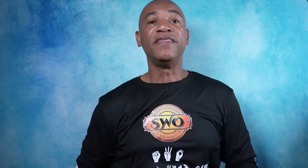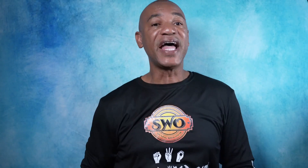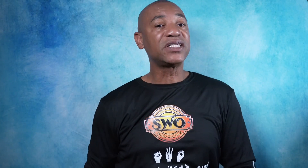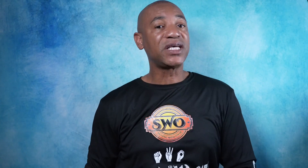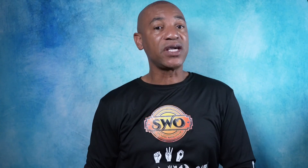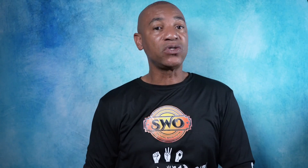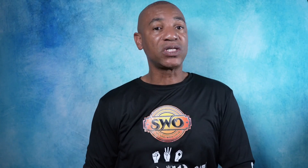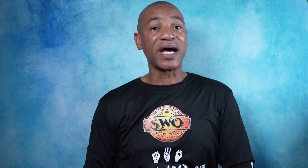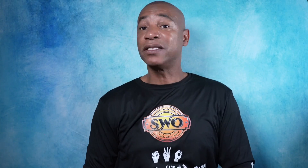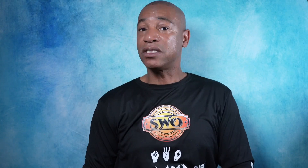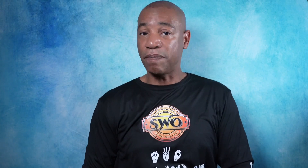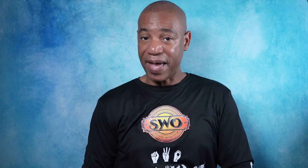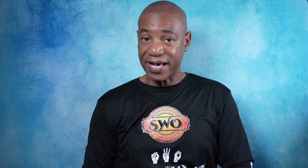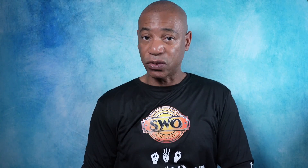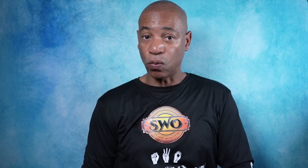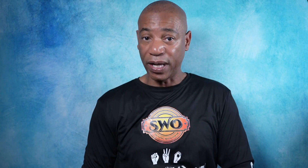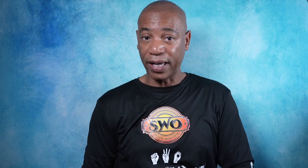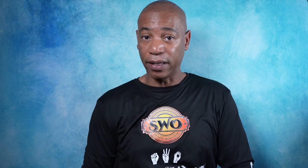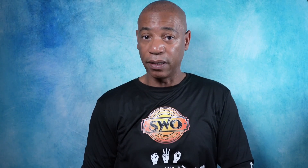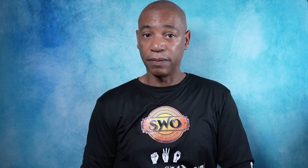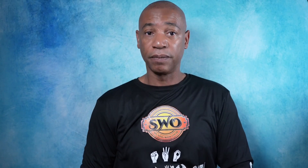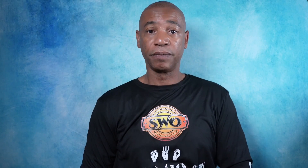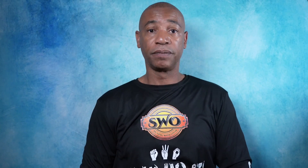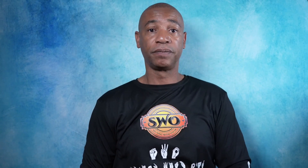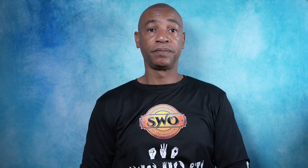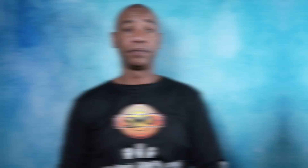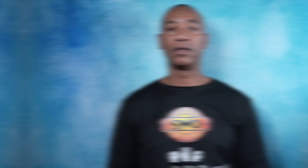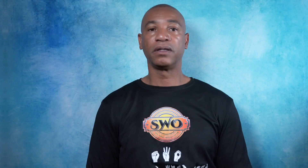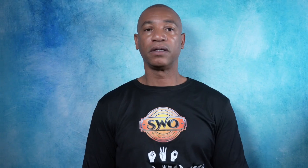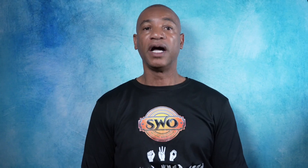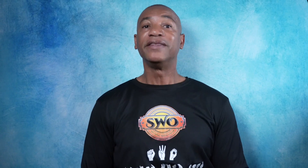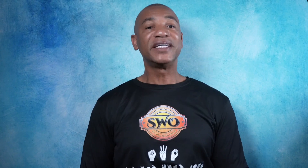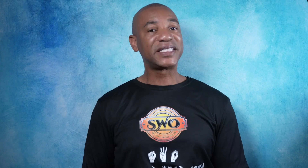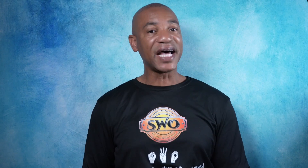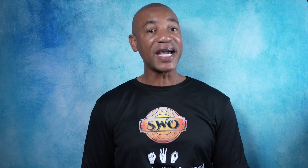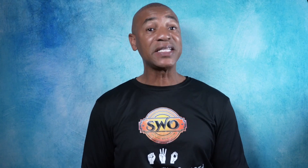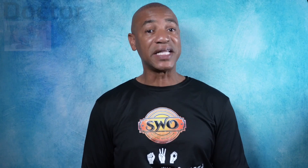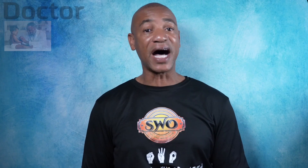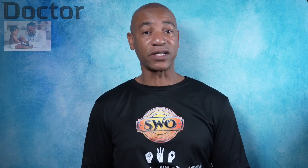That is how you sign to pass away. The sign doctor.